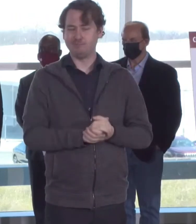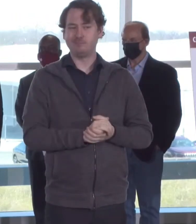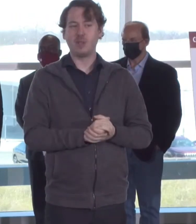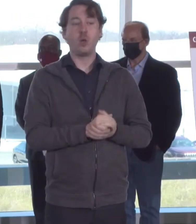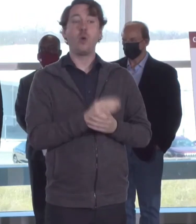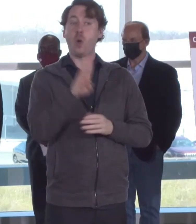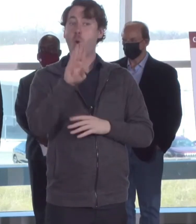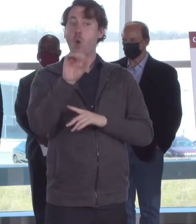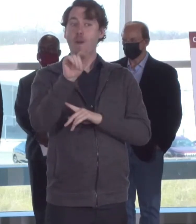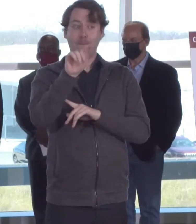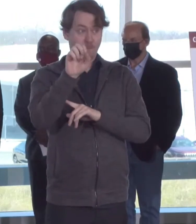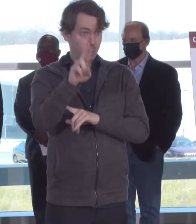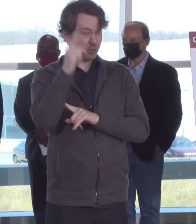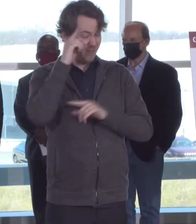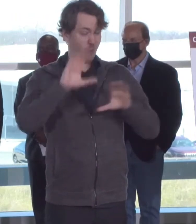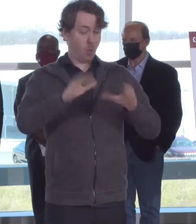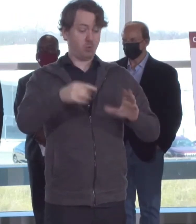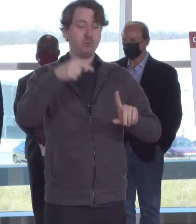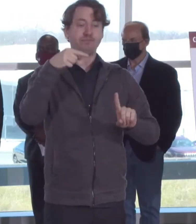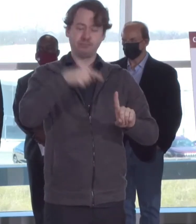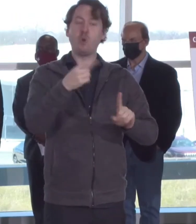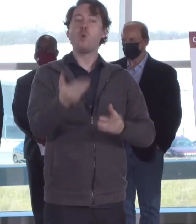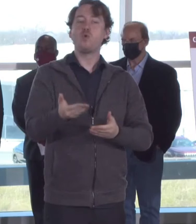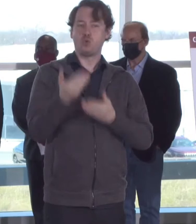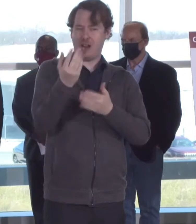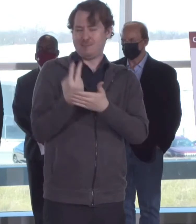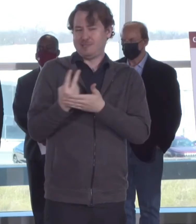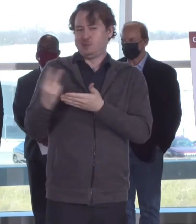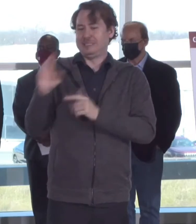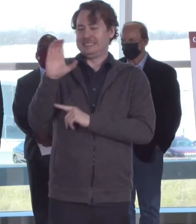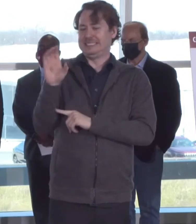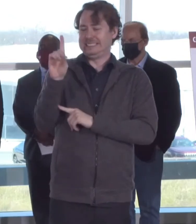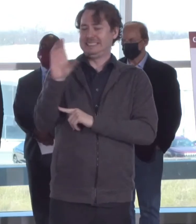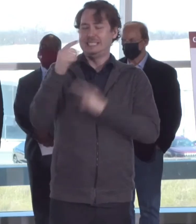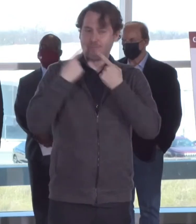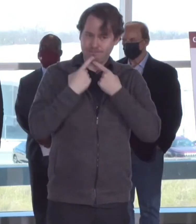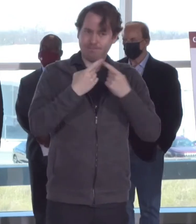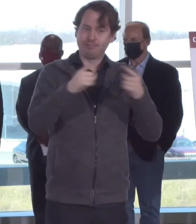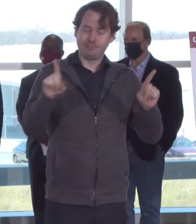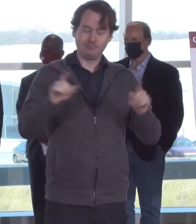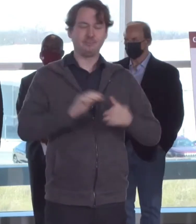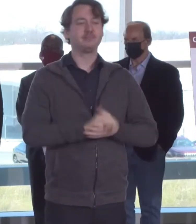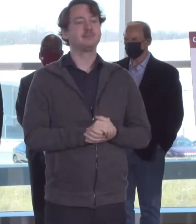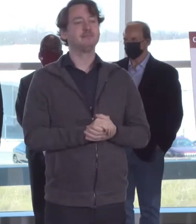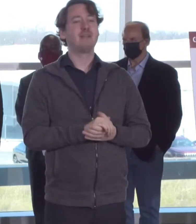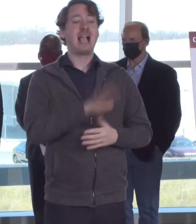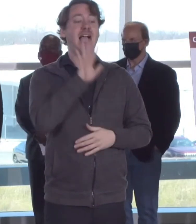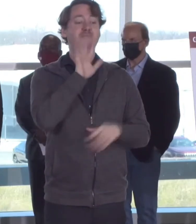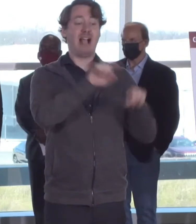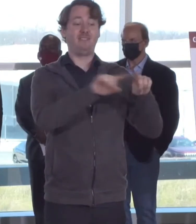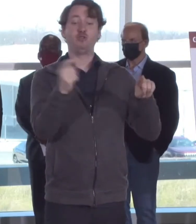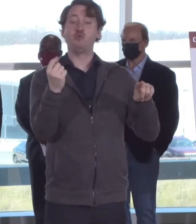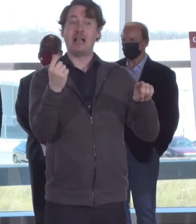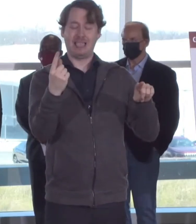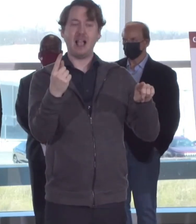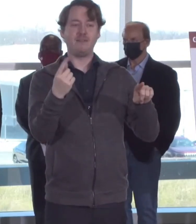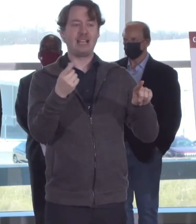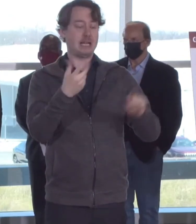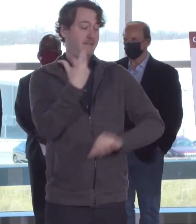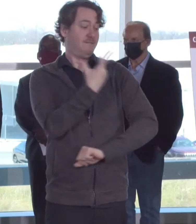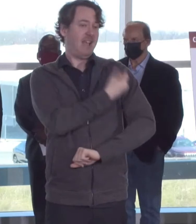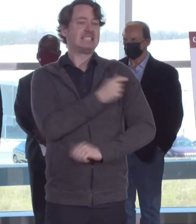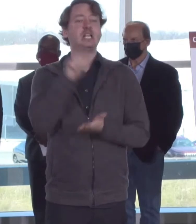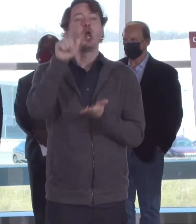were recommended 2 weeks ago by the CDC. The version of the vaccine that's given to 5 to 11-year-olds is a lower